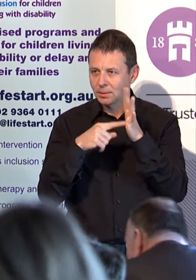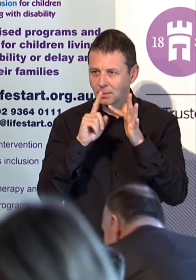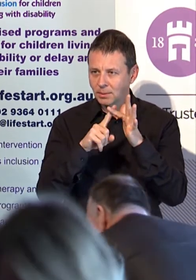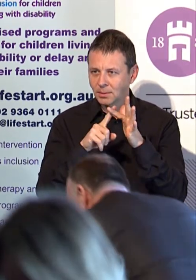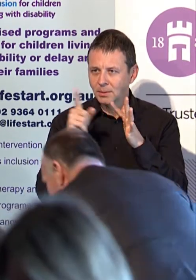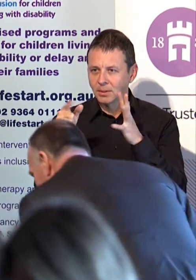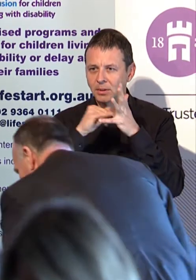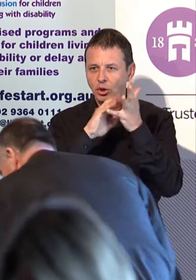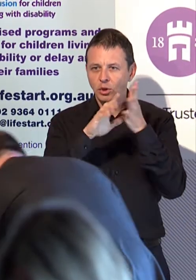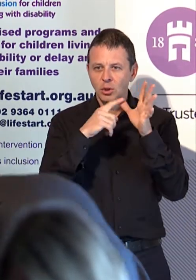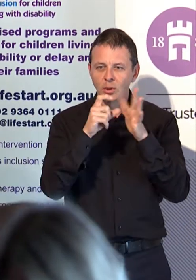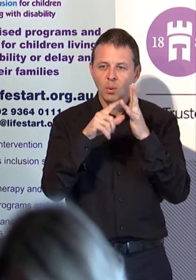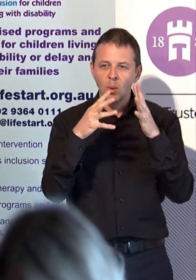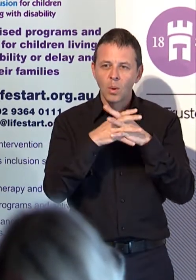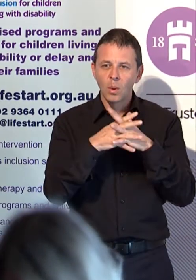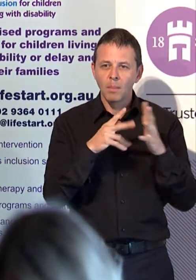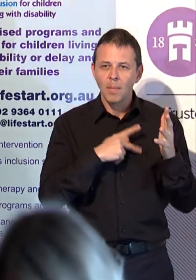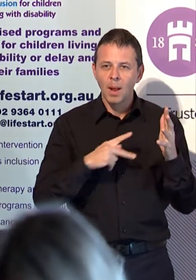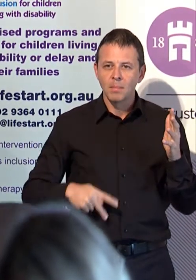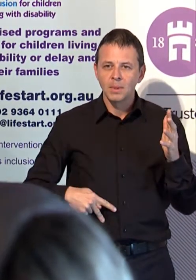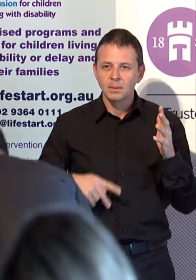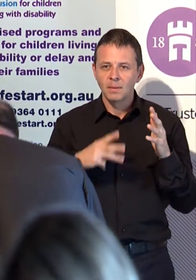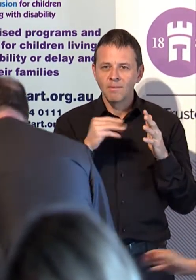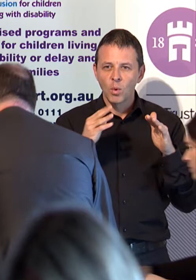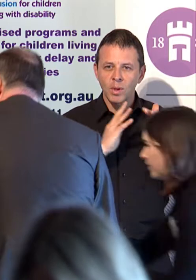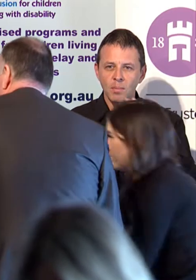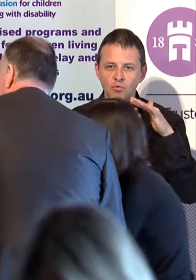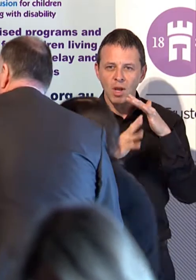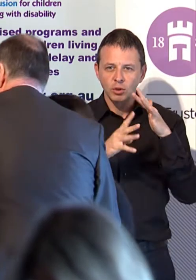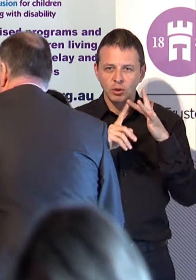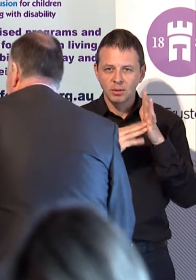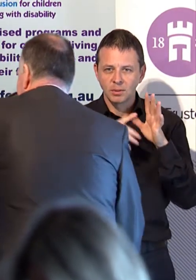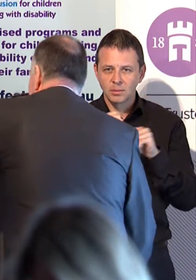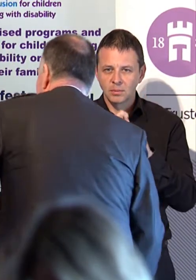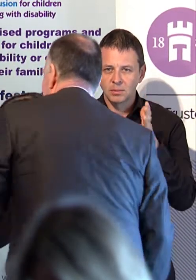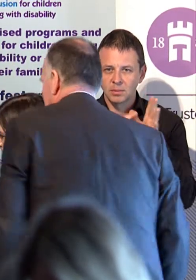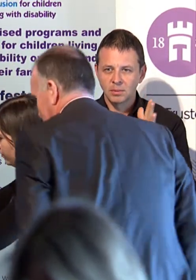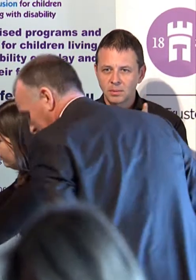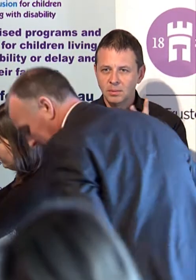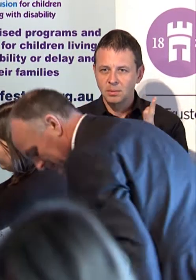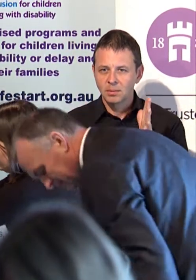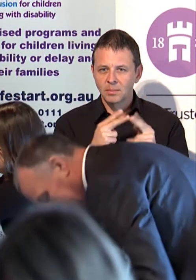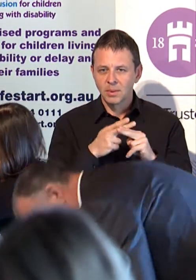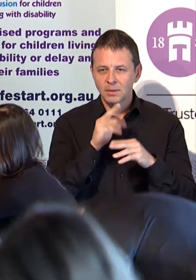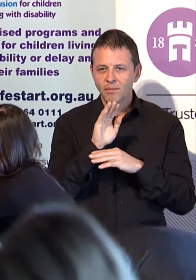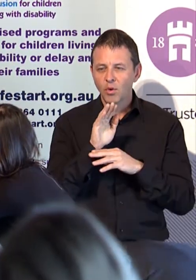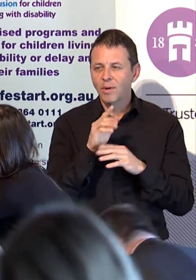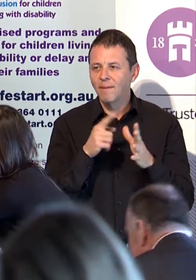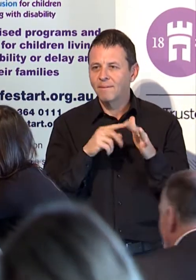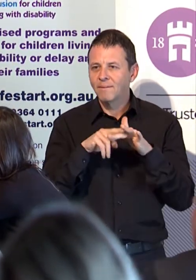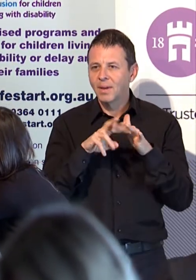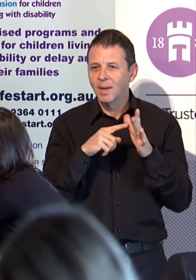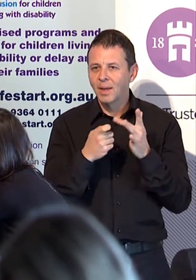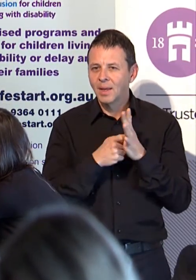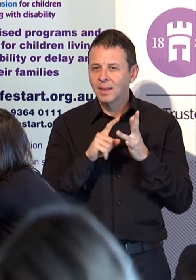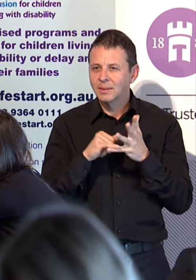Shadow Parliamentary Secretary for Foreign Affairs and Immigration. Matt is a long-time supporter of